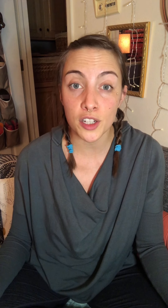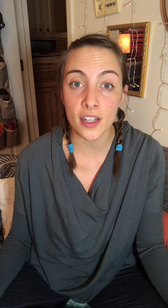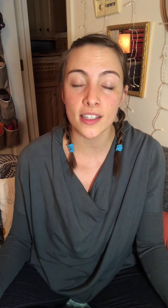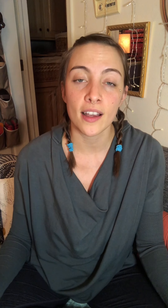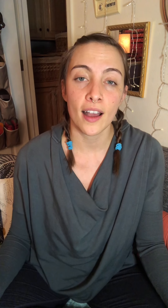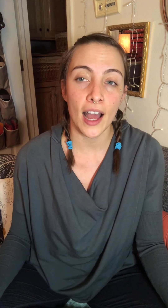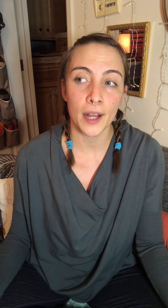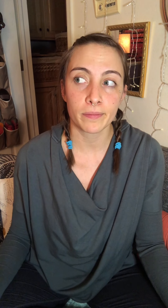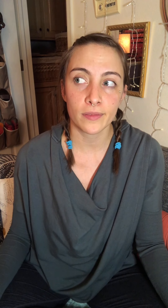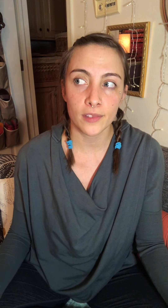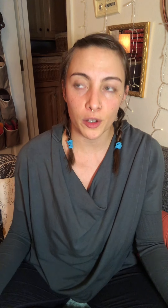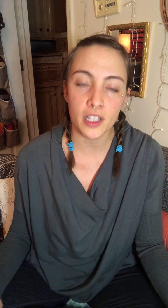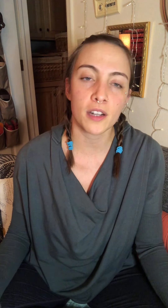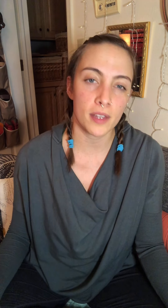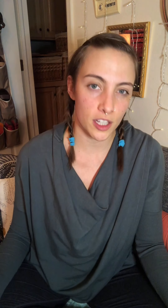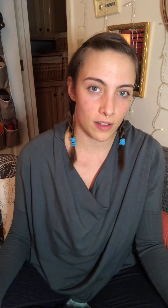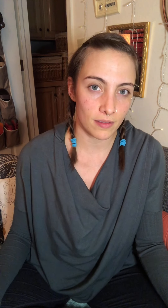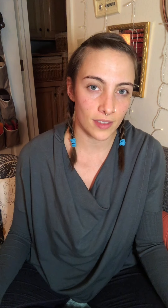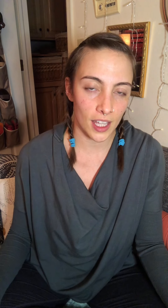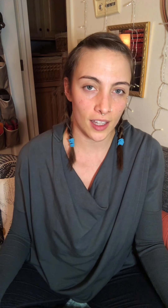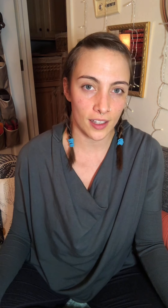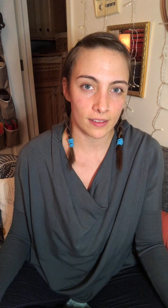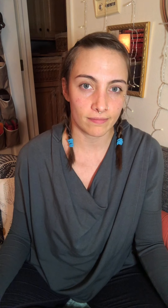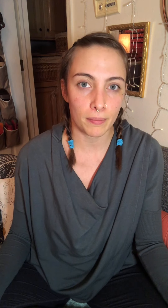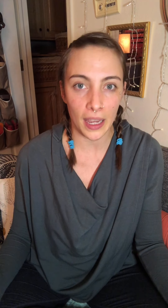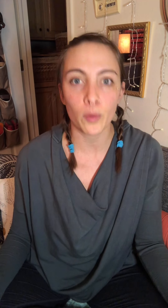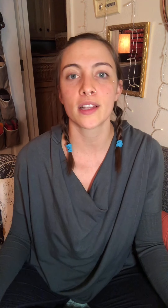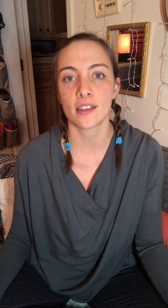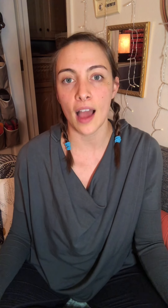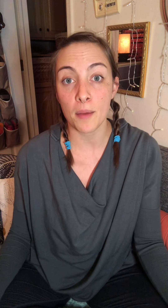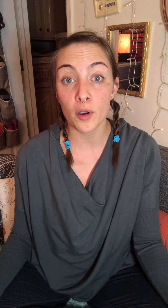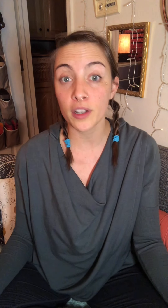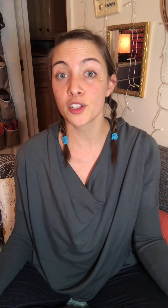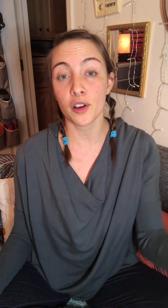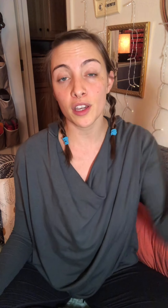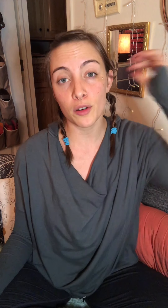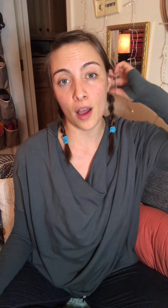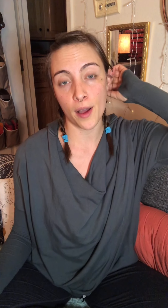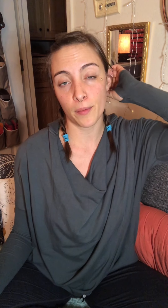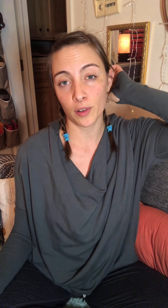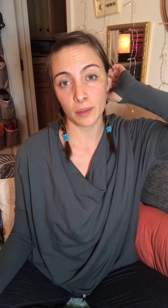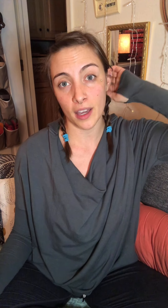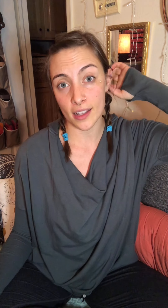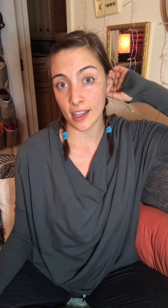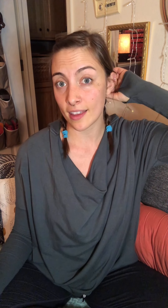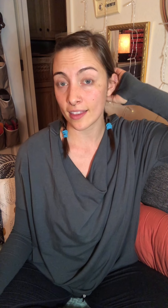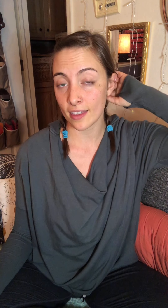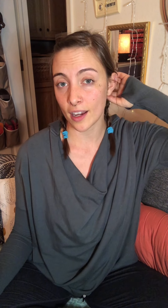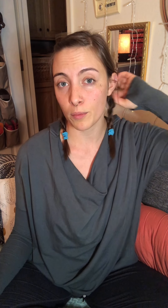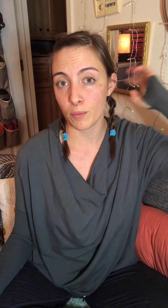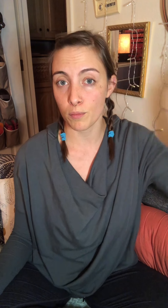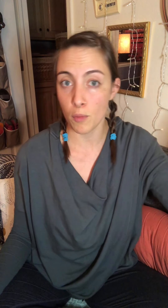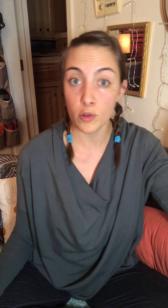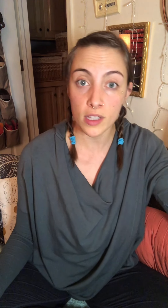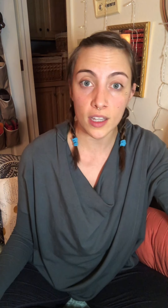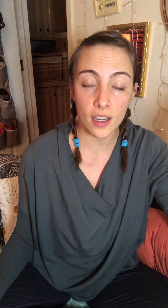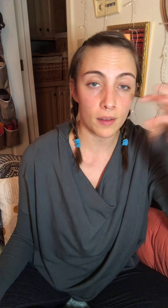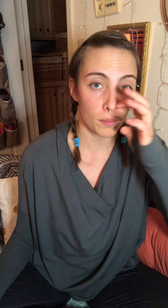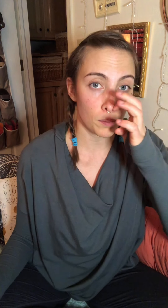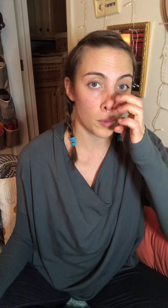variations. Those are gonna be the main ones that I'm going to show you, only because I think that they're most